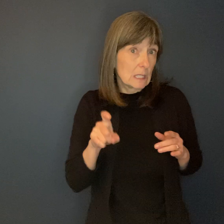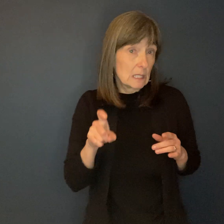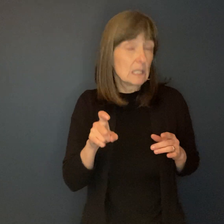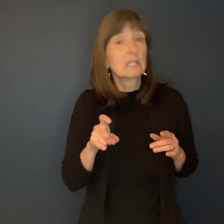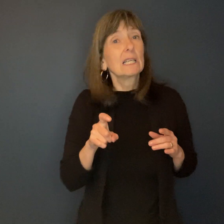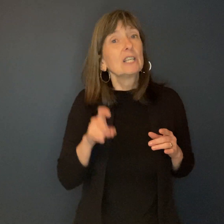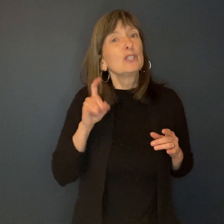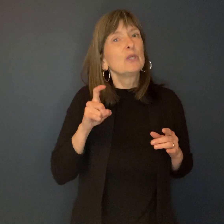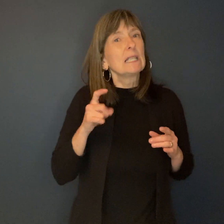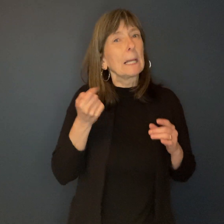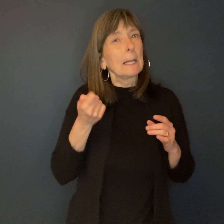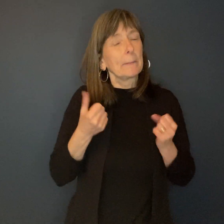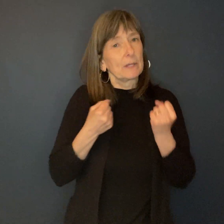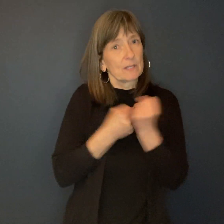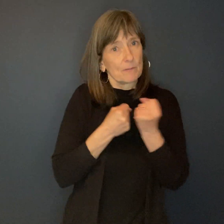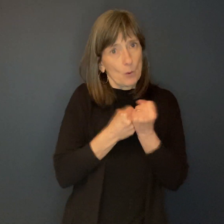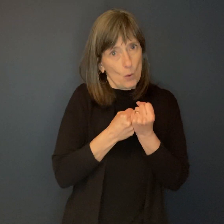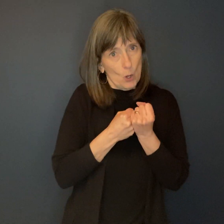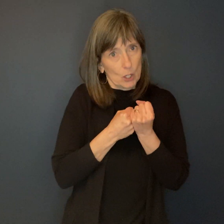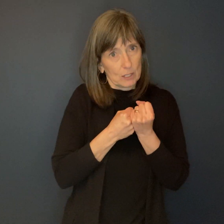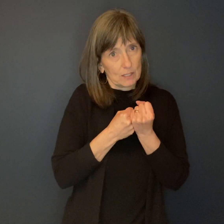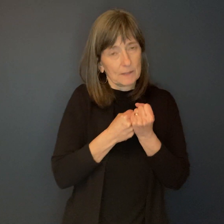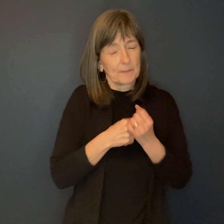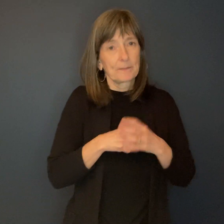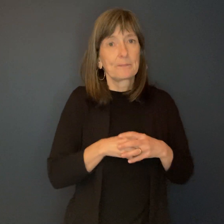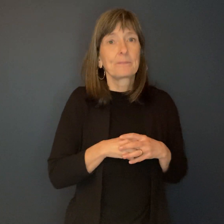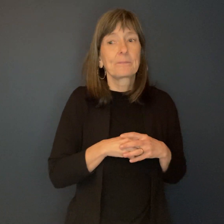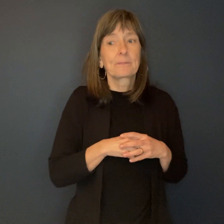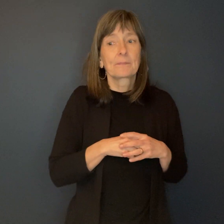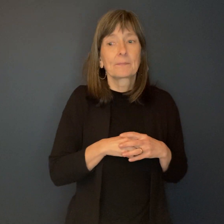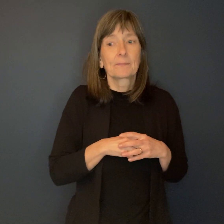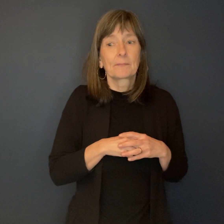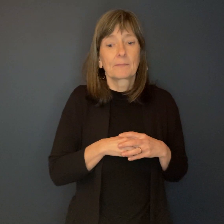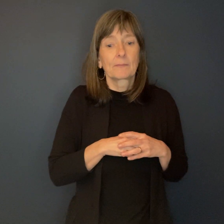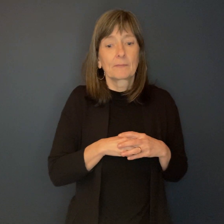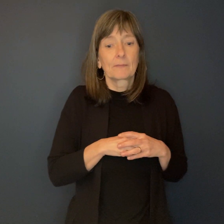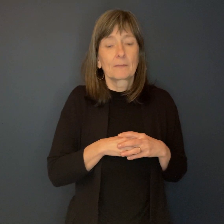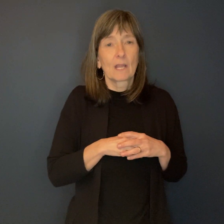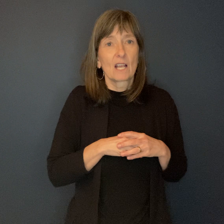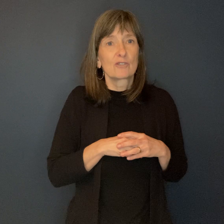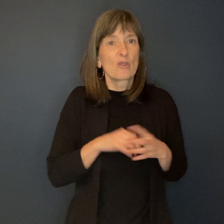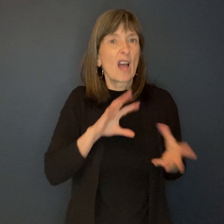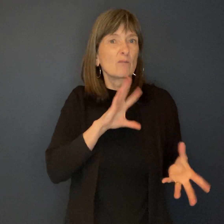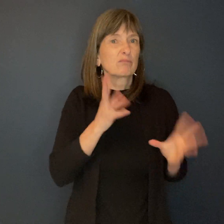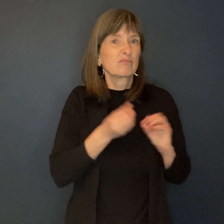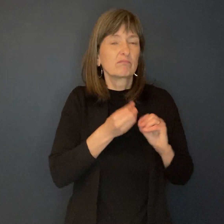sometimes a need for support. And that is an overall objective, I guess, is to make sure